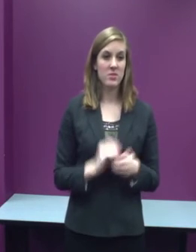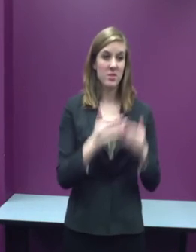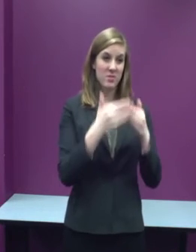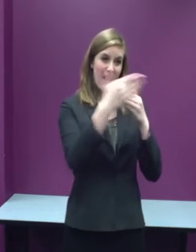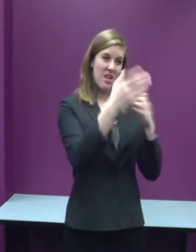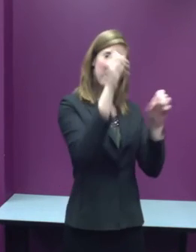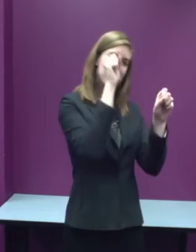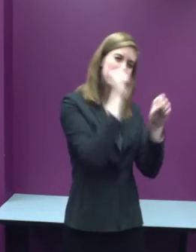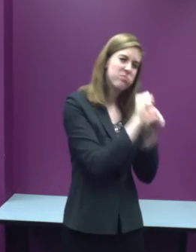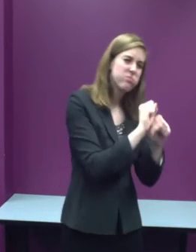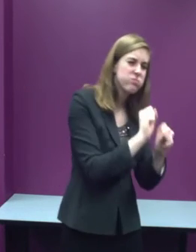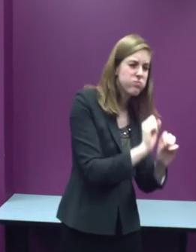heads.